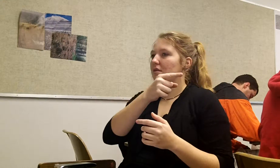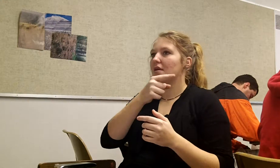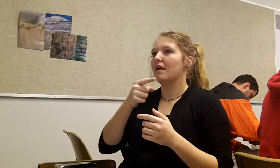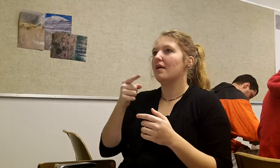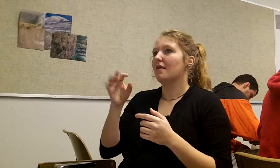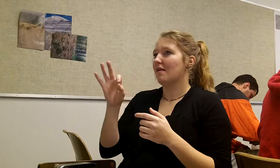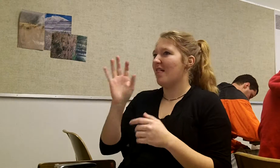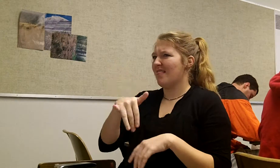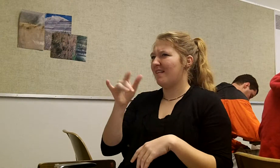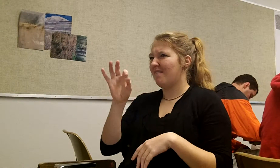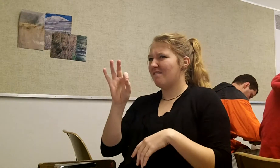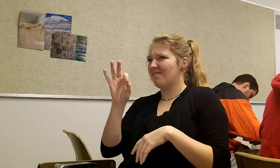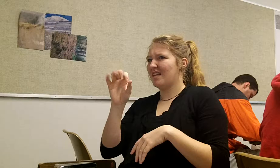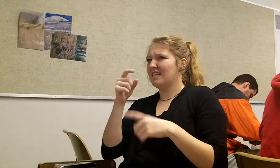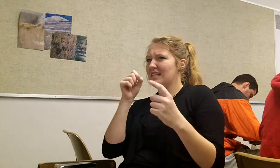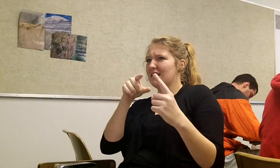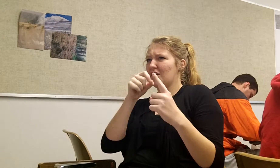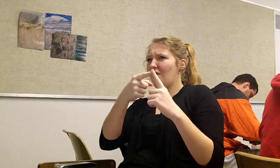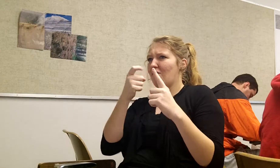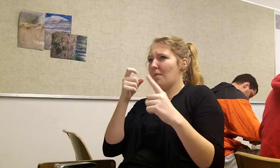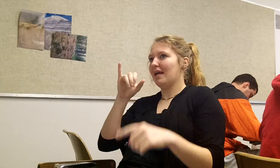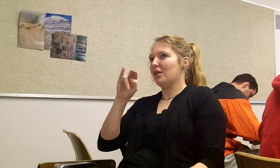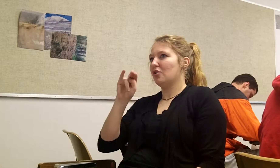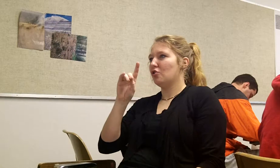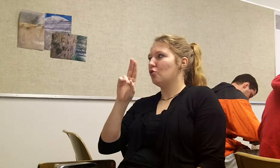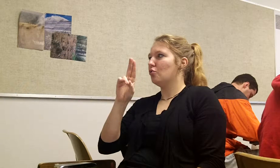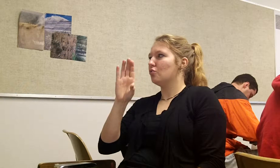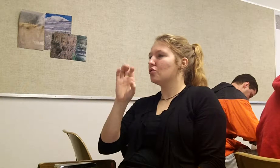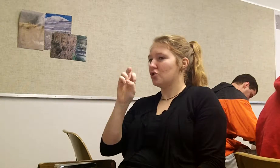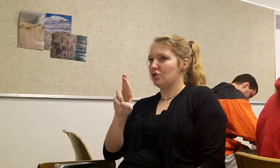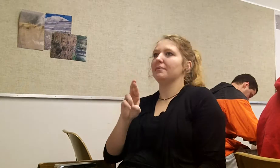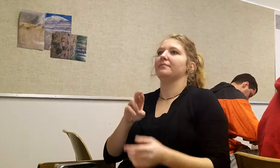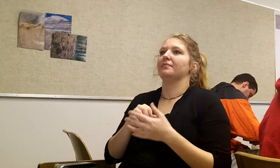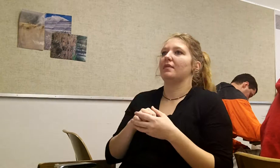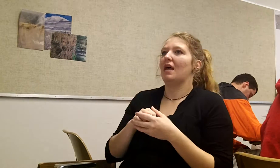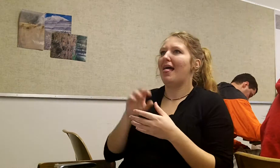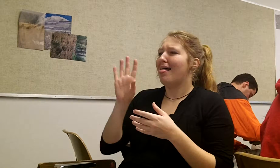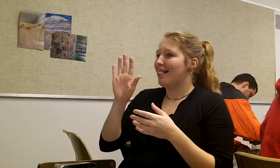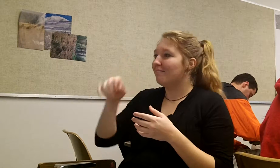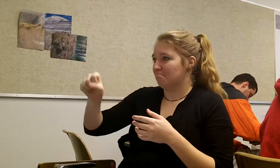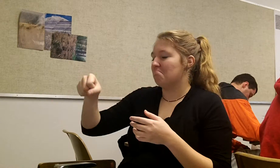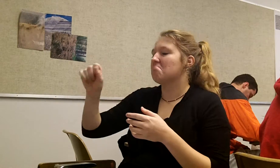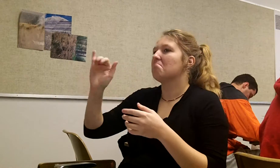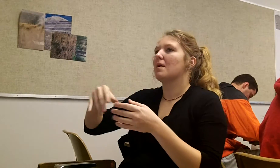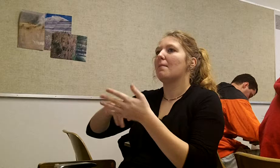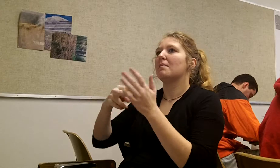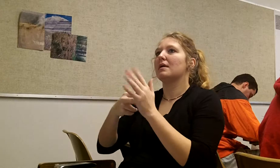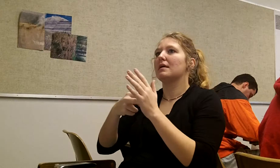the inducer? Yes, it's a signal from an inducer. And it means that it's probably been secreted by a cell and it's actually moving a little